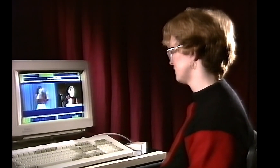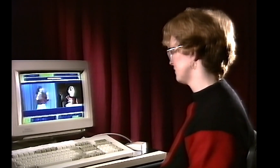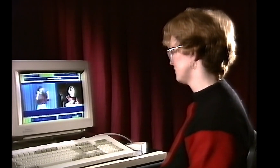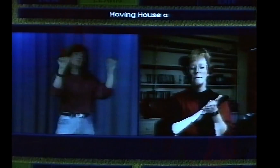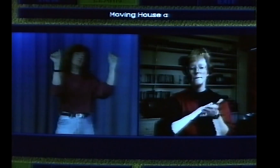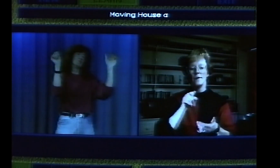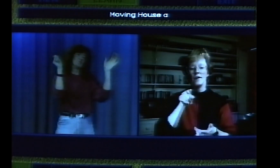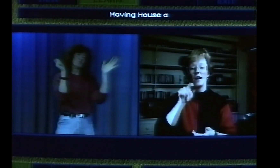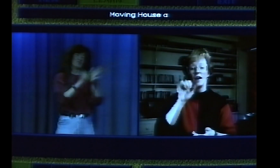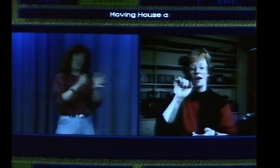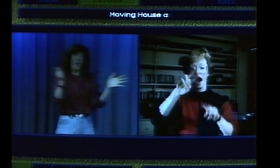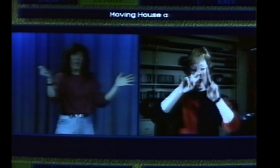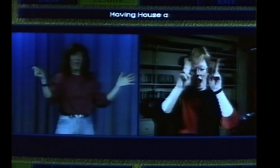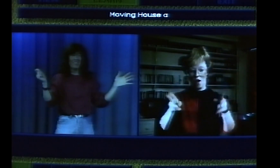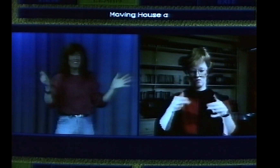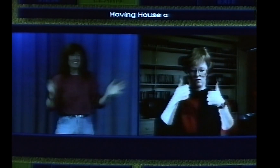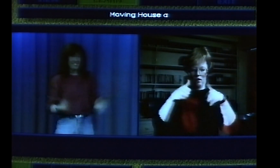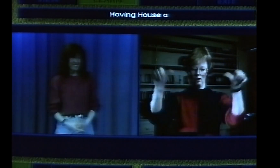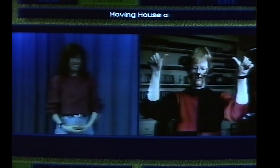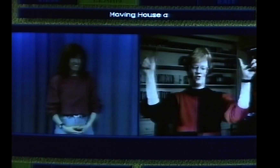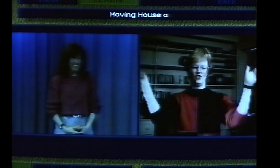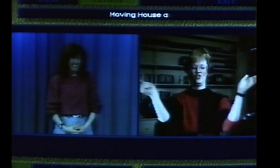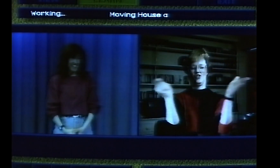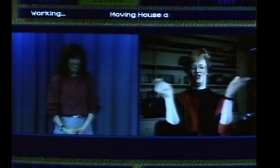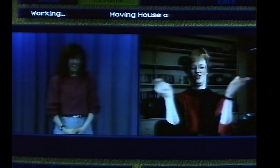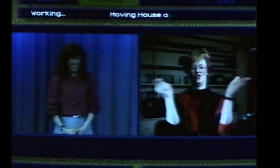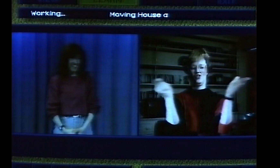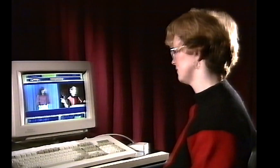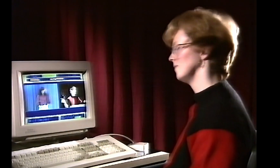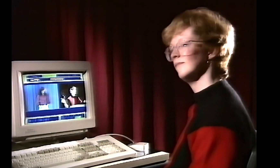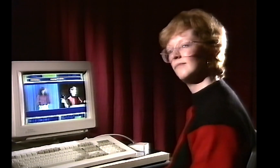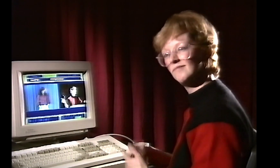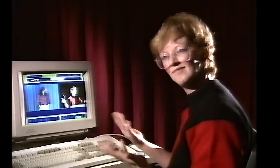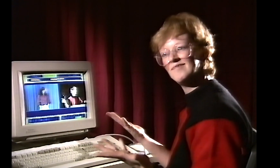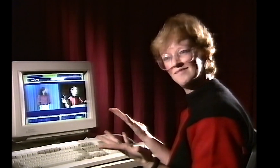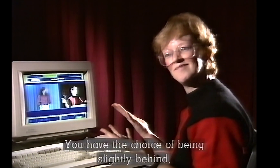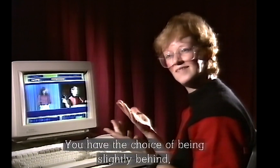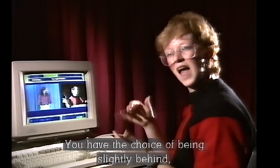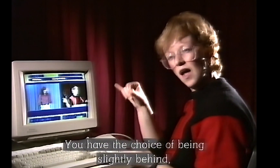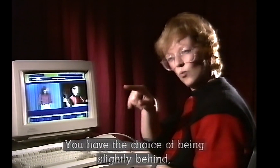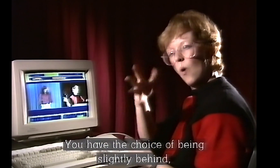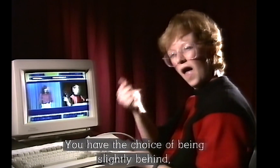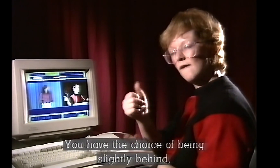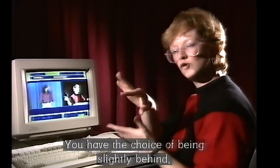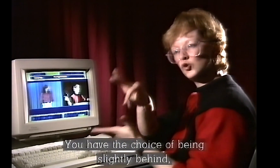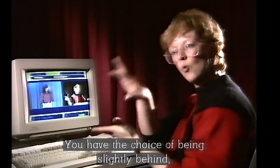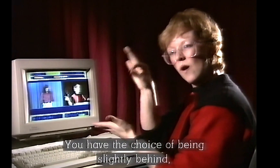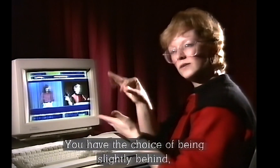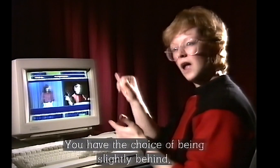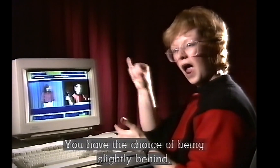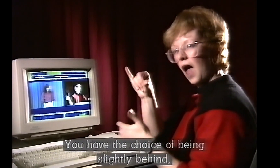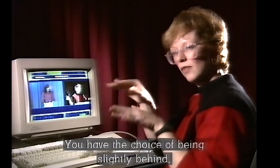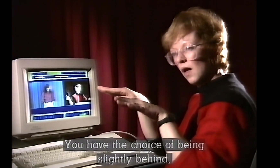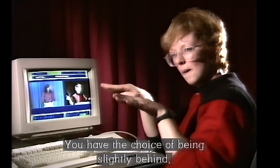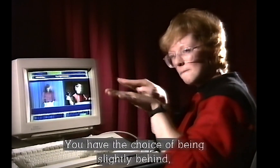of ways. I can play the tutor first and then myself, or play them simultaneously. Now to do